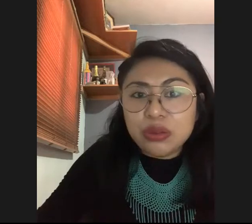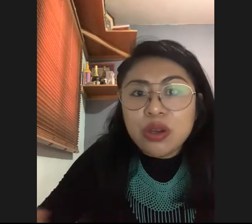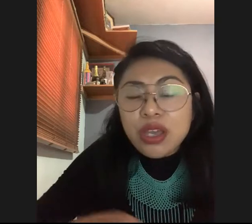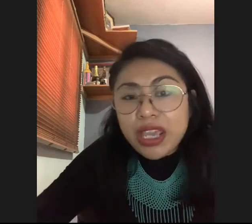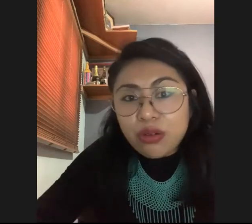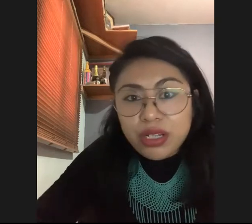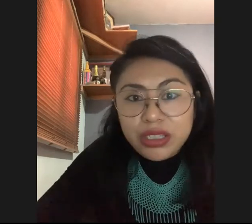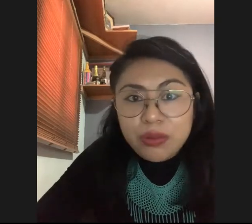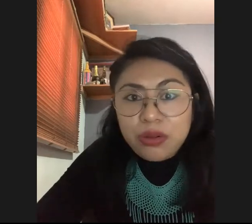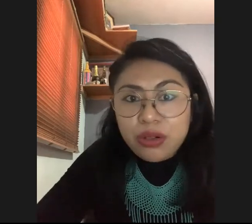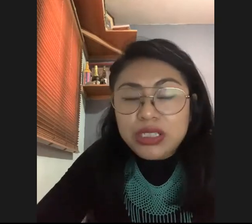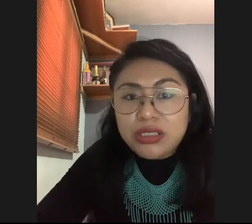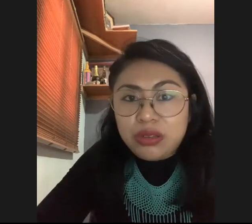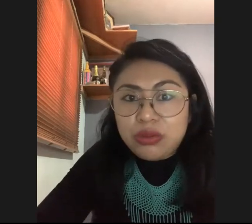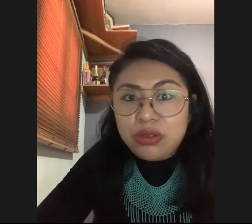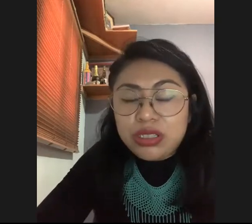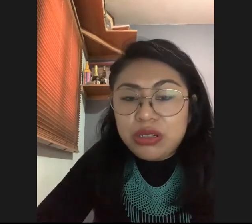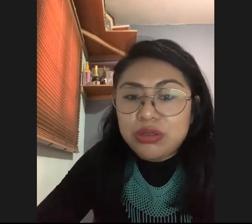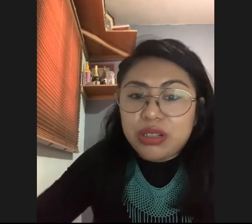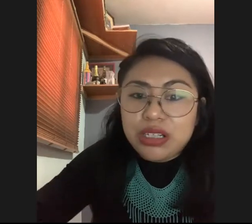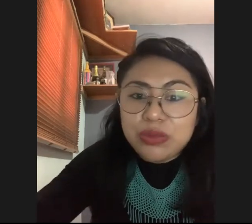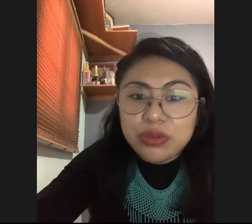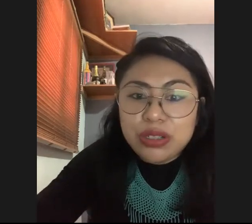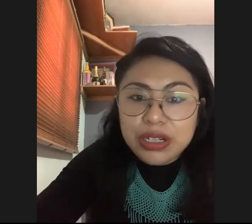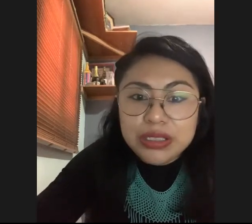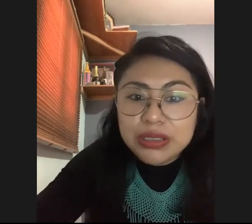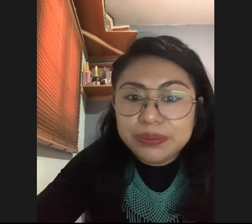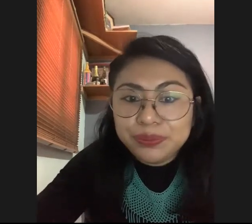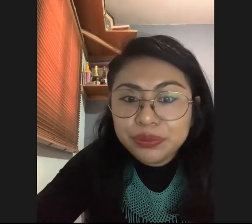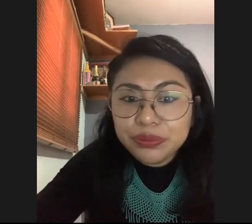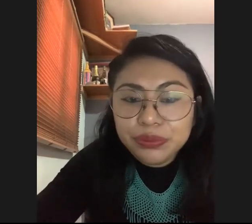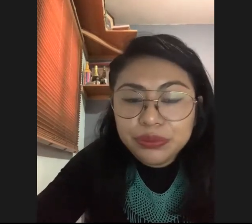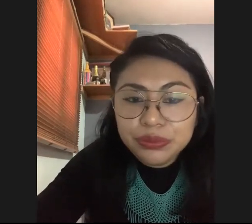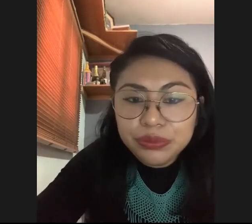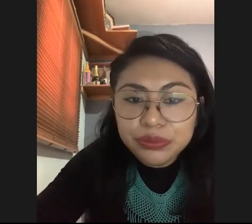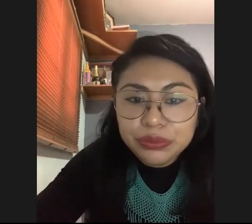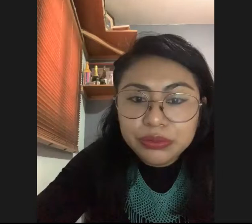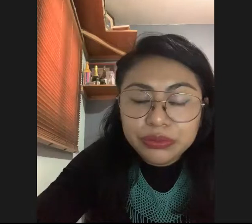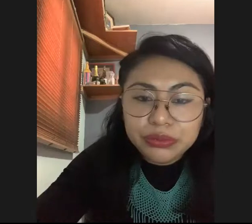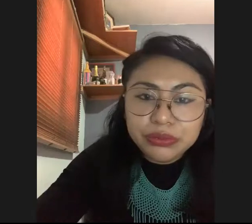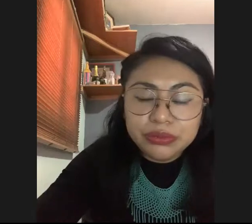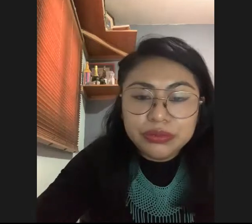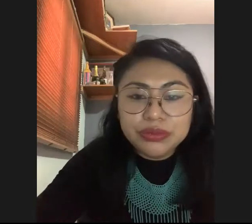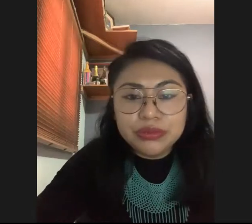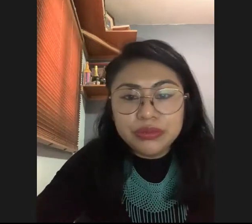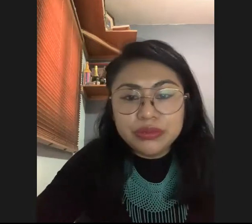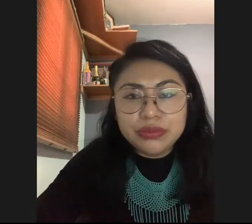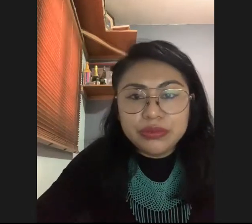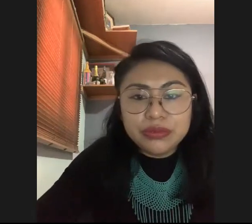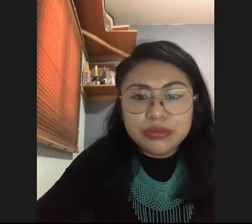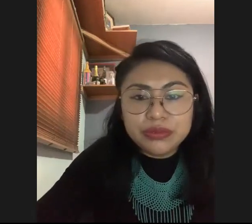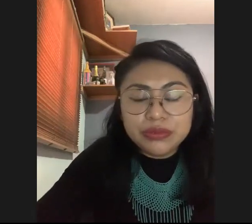indigenous communities are moving ahead and making progress in that regard together with the organizations. Thank you very much.